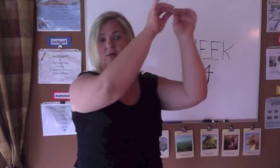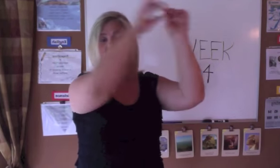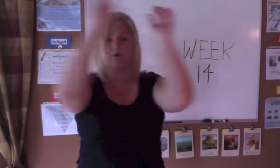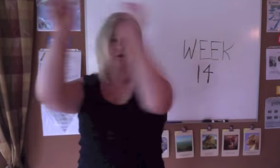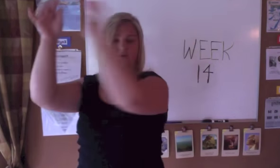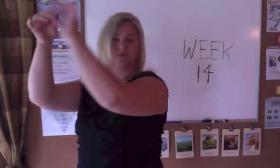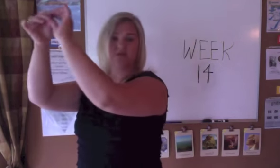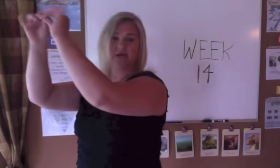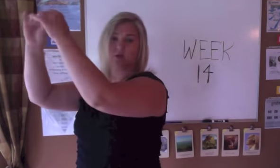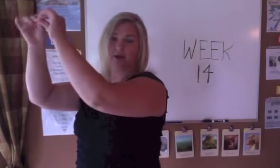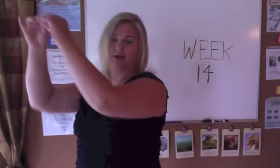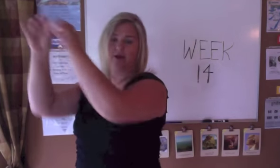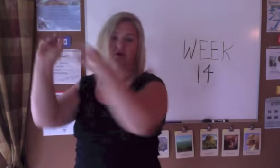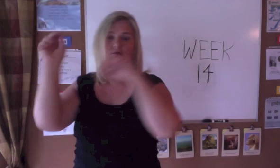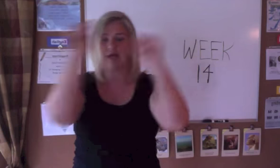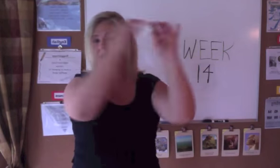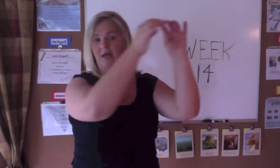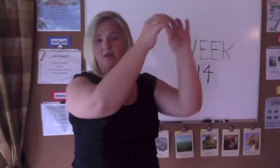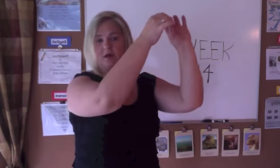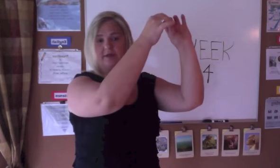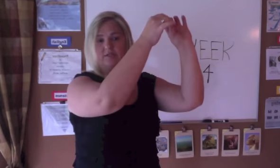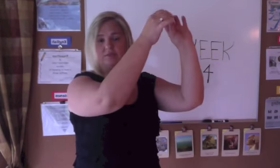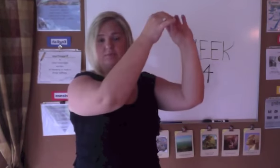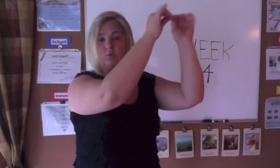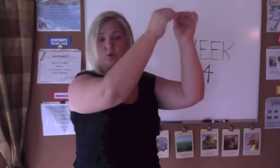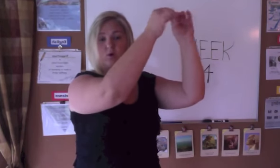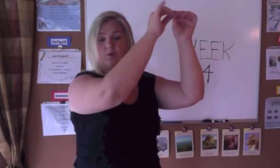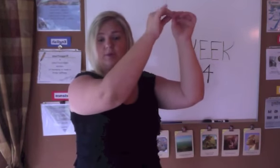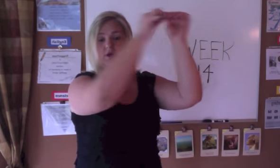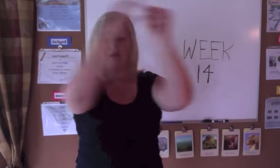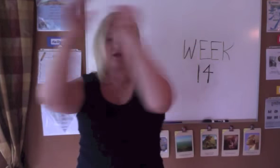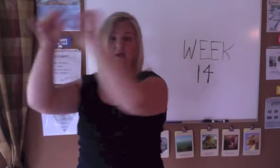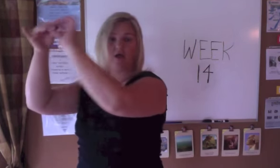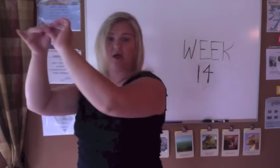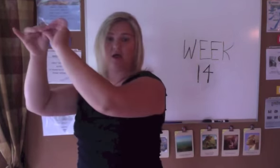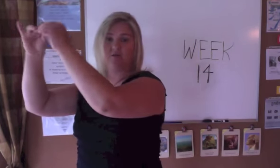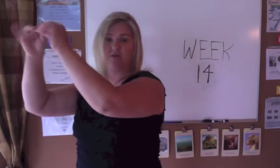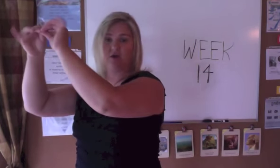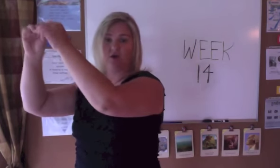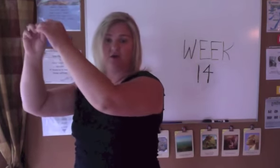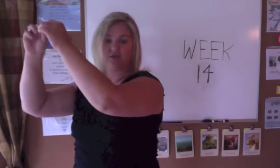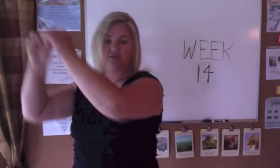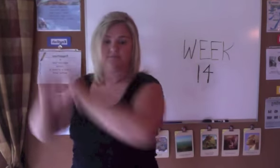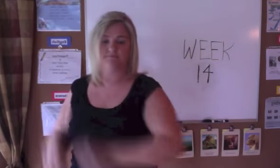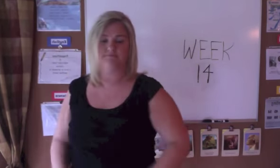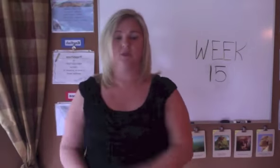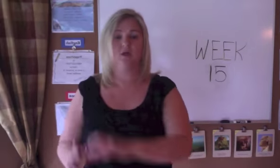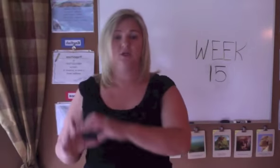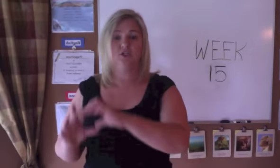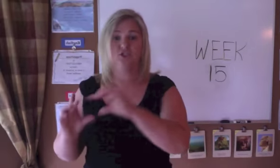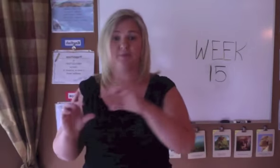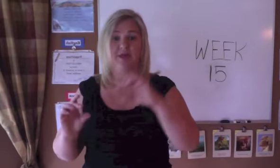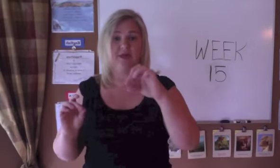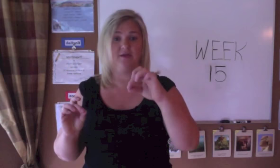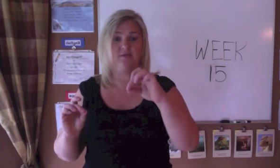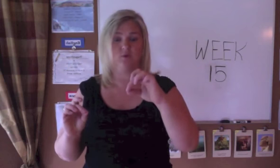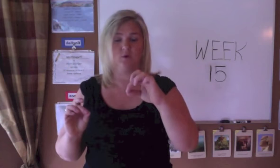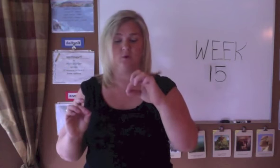we're decorating or hanging lights. Baroque period of the arts. Japan's, we're going